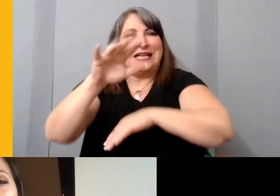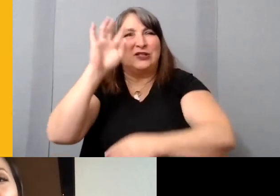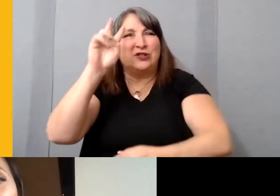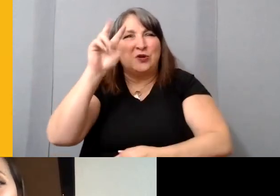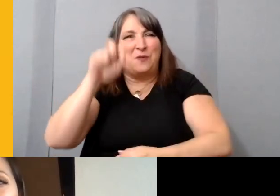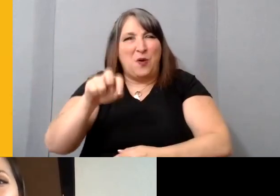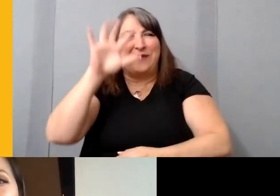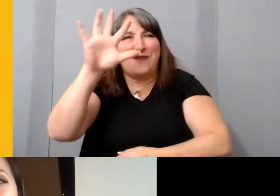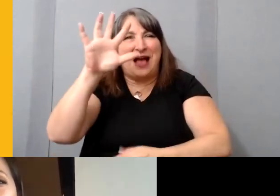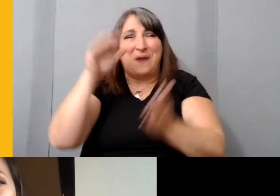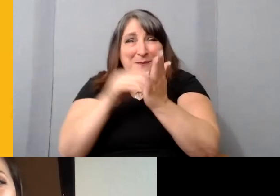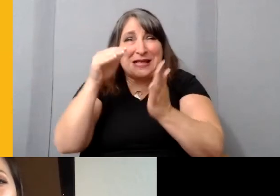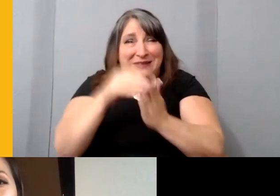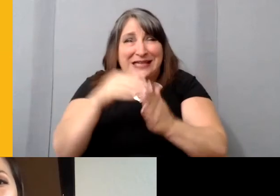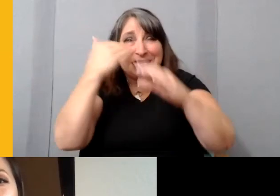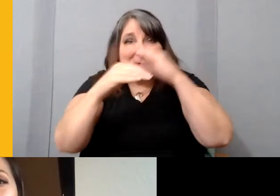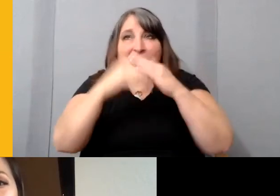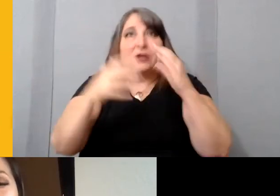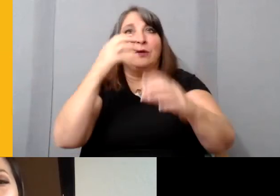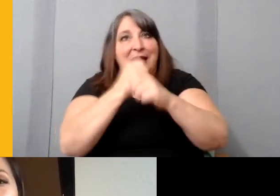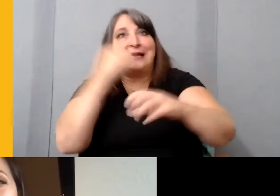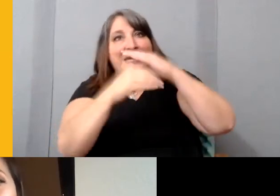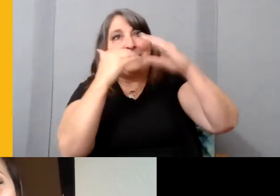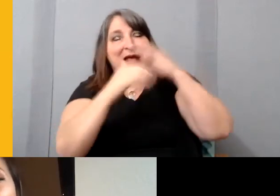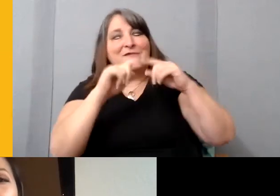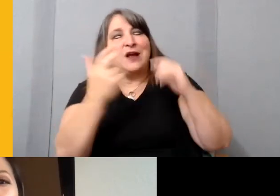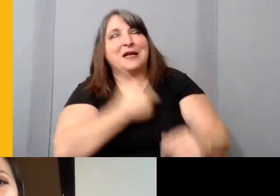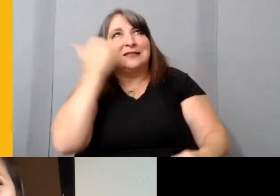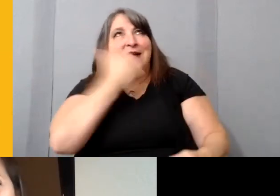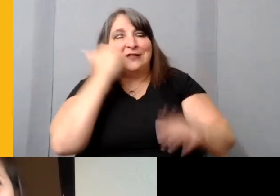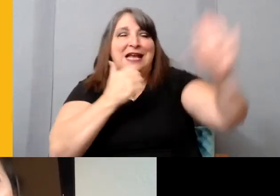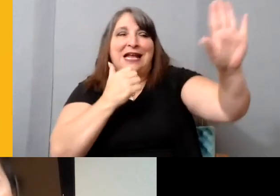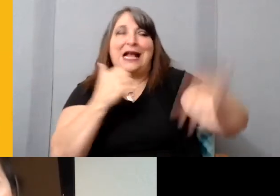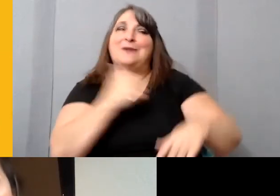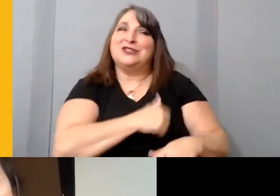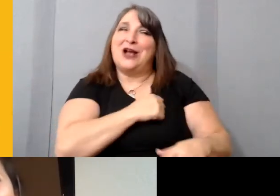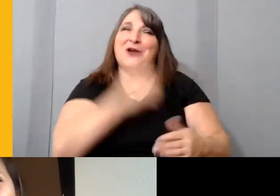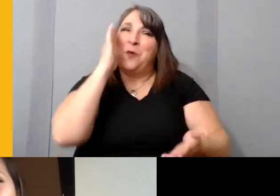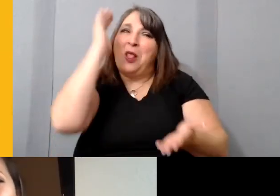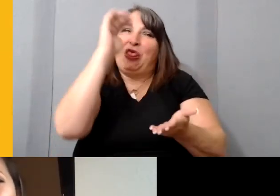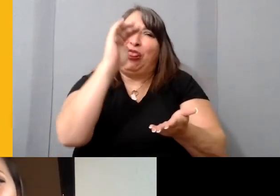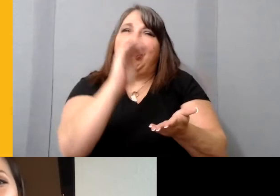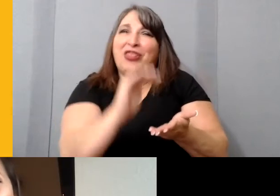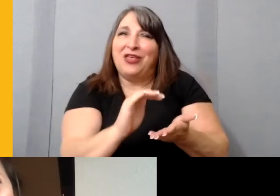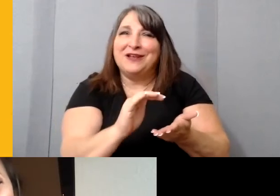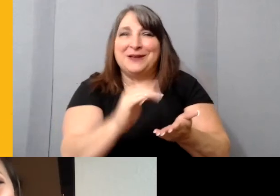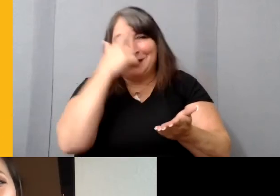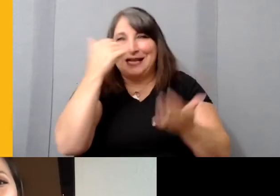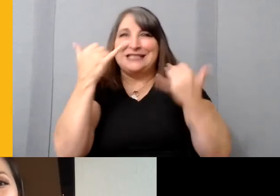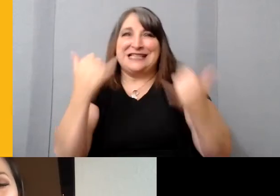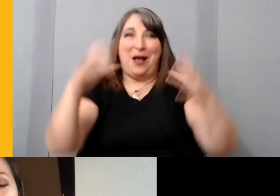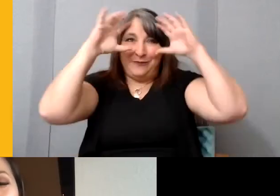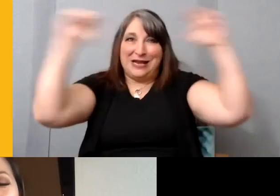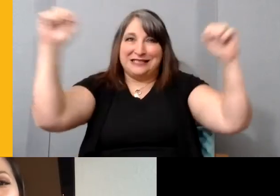million emails alone. So if you were receiving emails from us every day, I promise that will slightly go down as we're not in the presidential